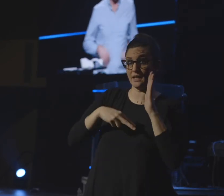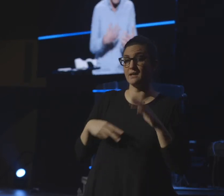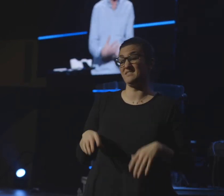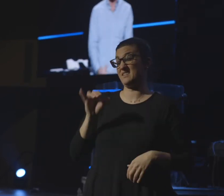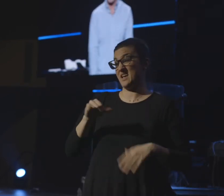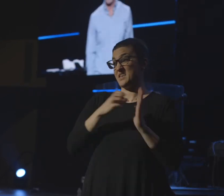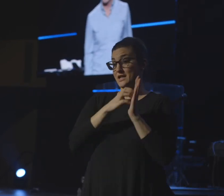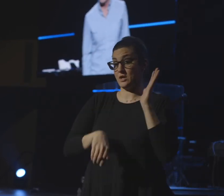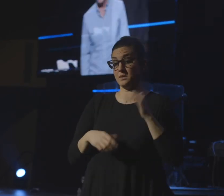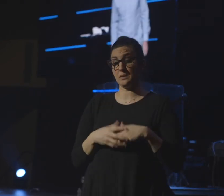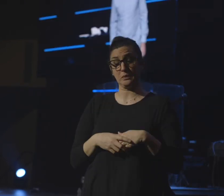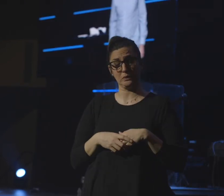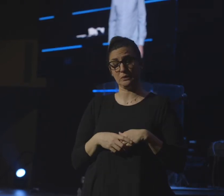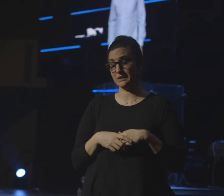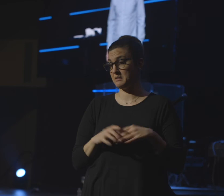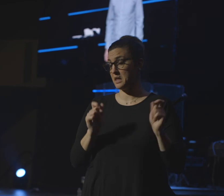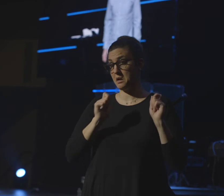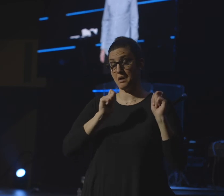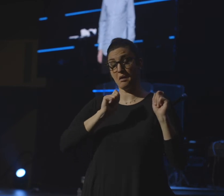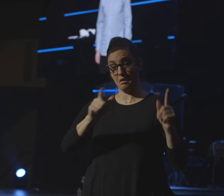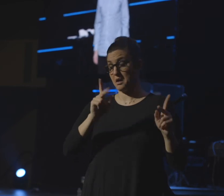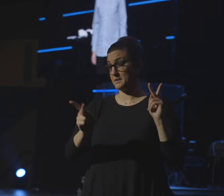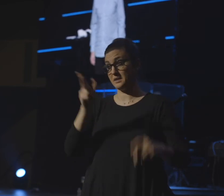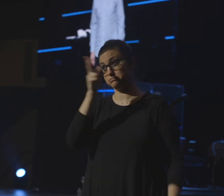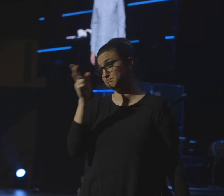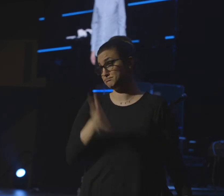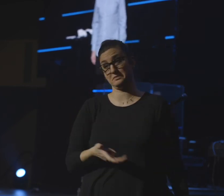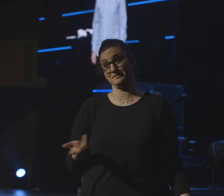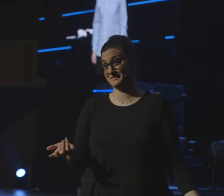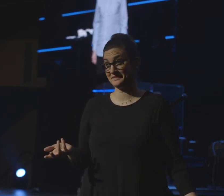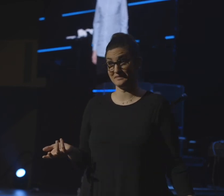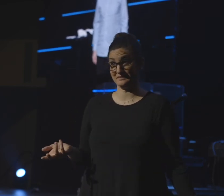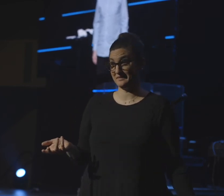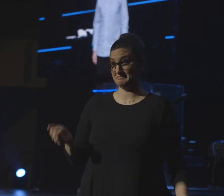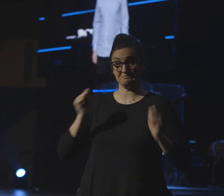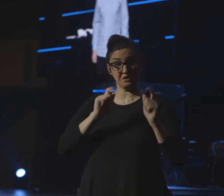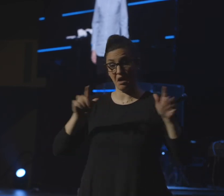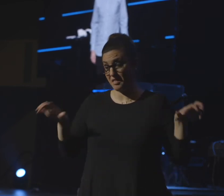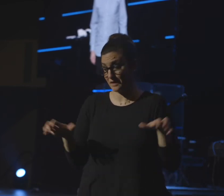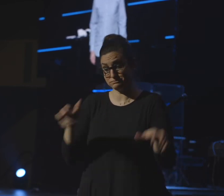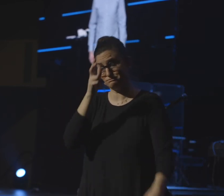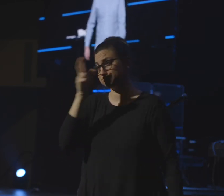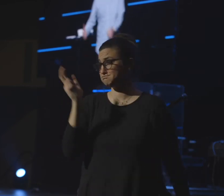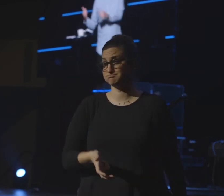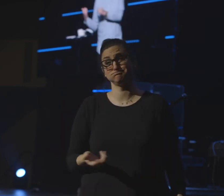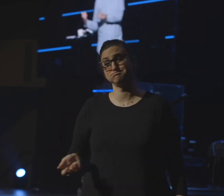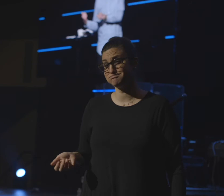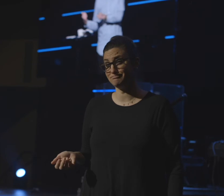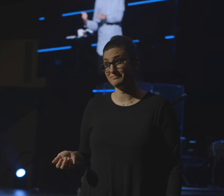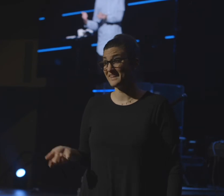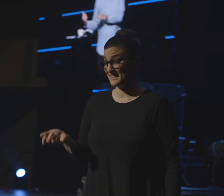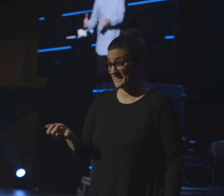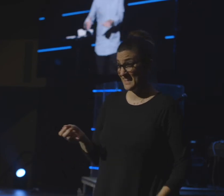is an anti-type. You know, that Abraham and Isaac and Sarah are the father of all those who believe. Are you kidding